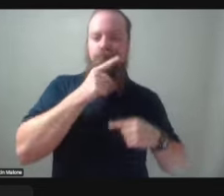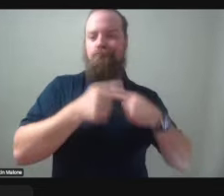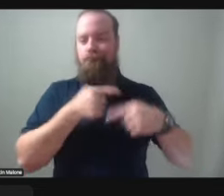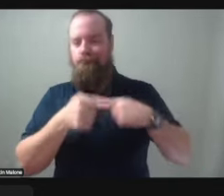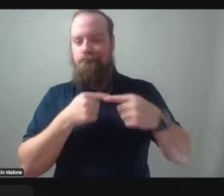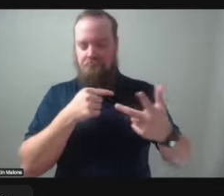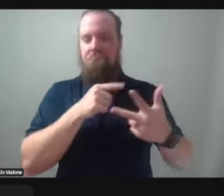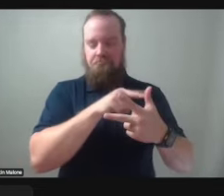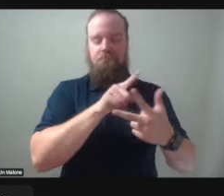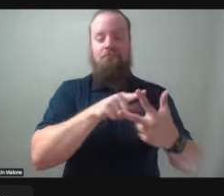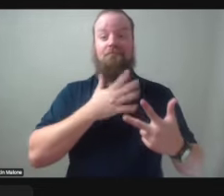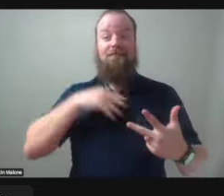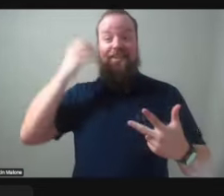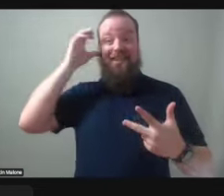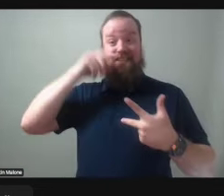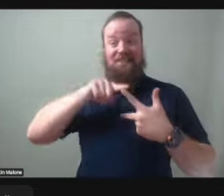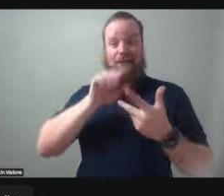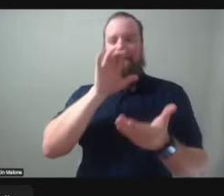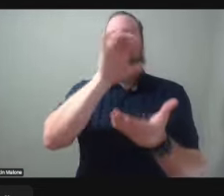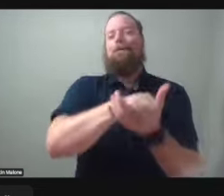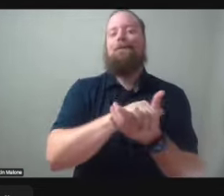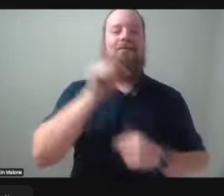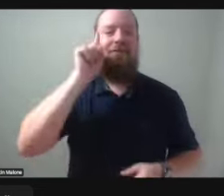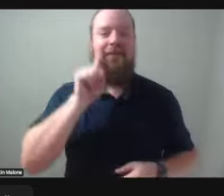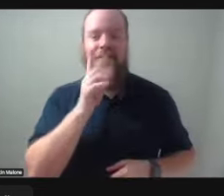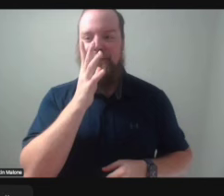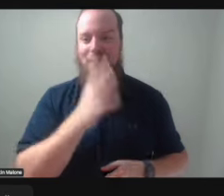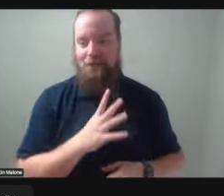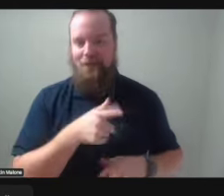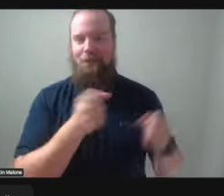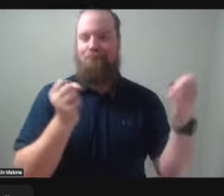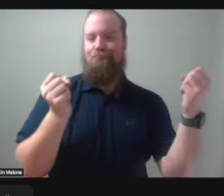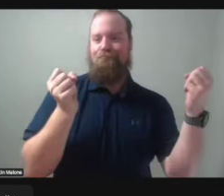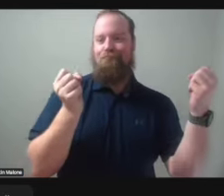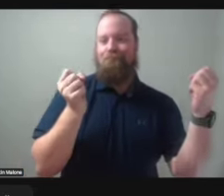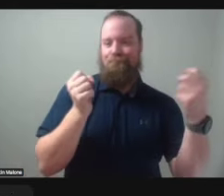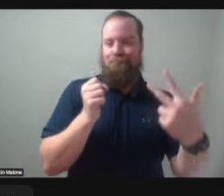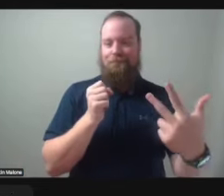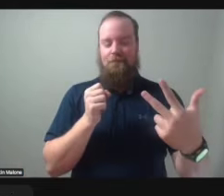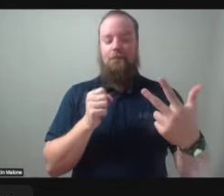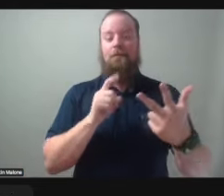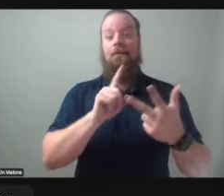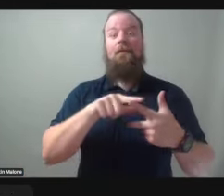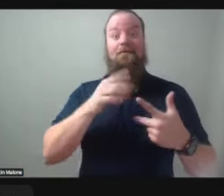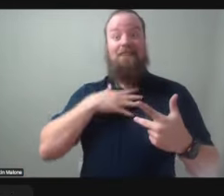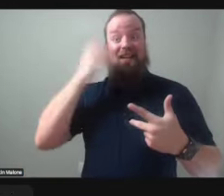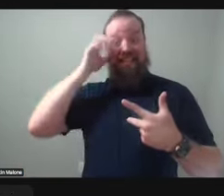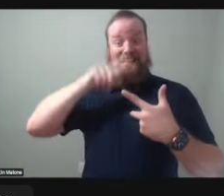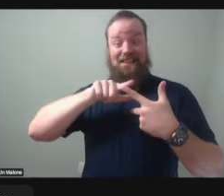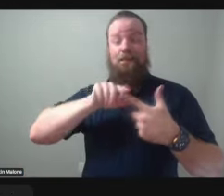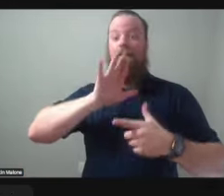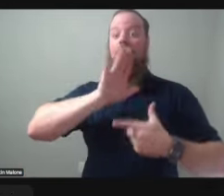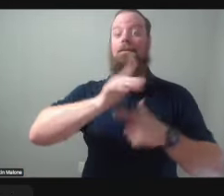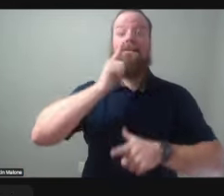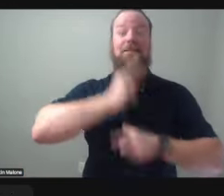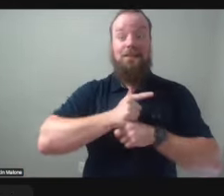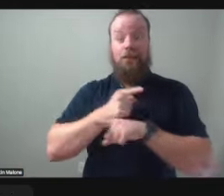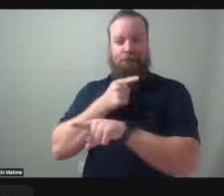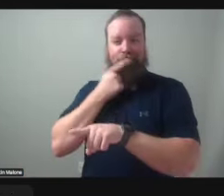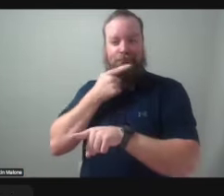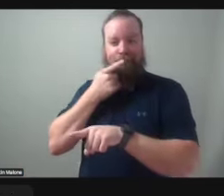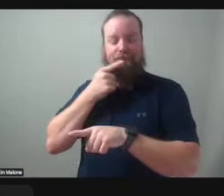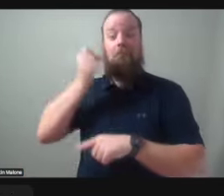is married to a person who is hard of hearing and speaks and signs as well. My deaf cousin is married to